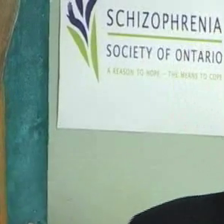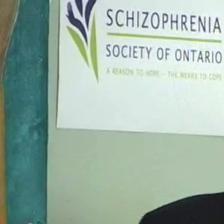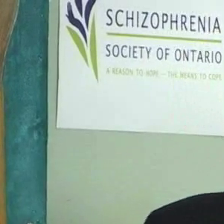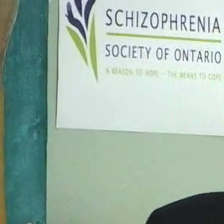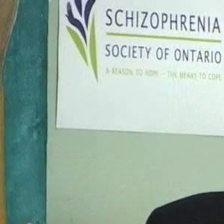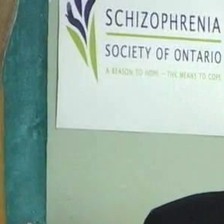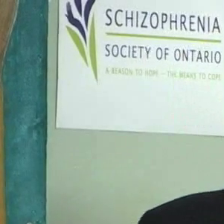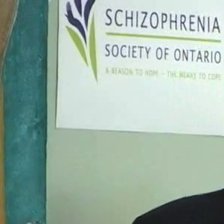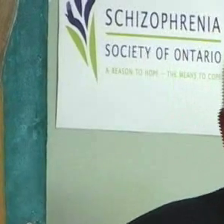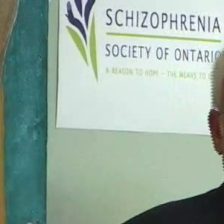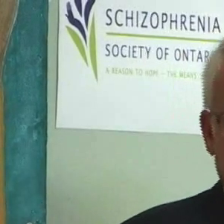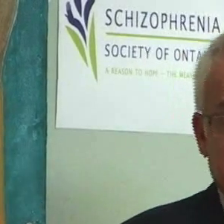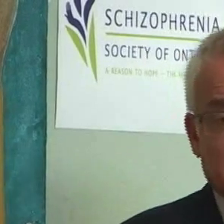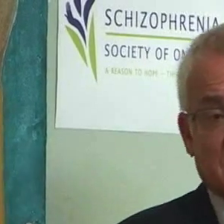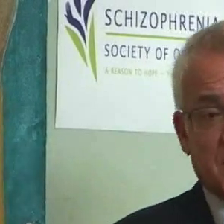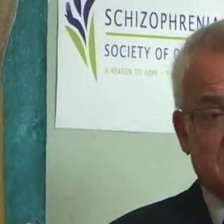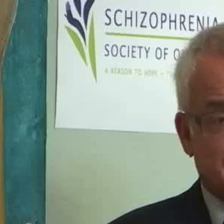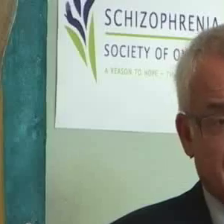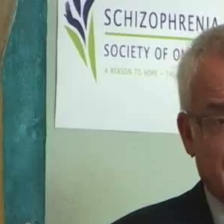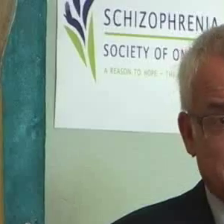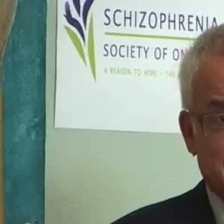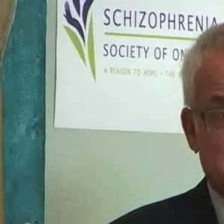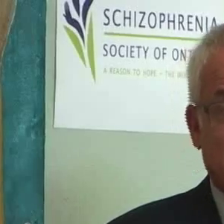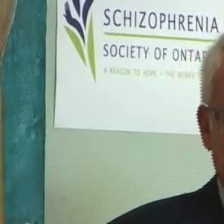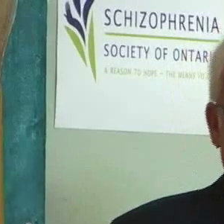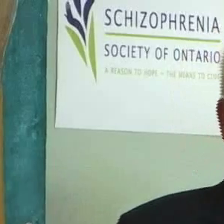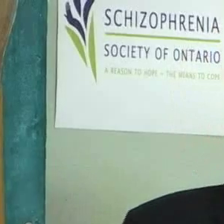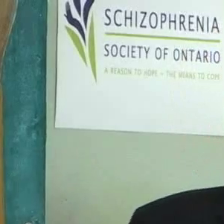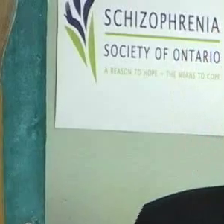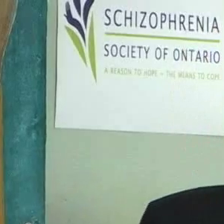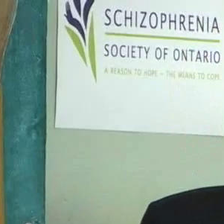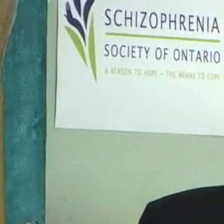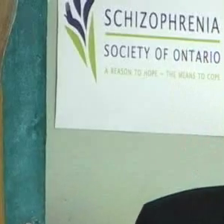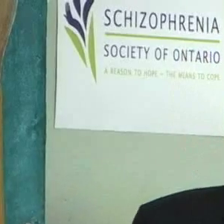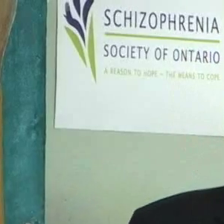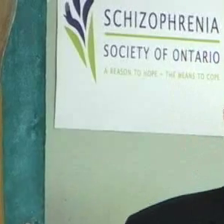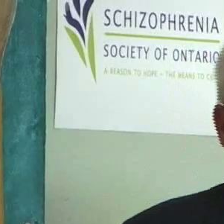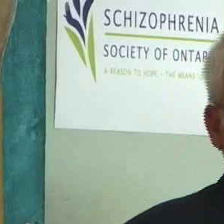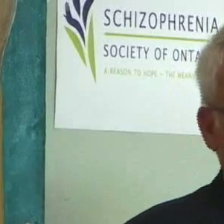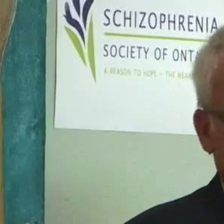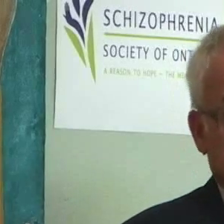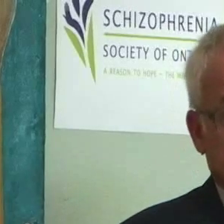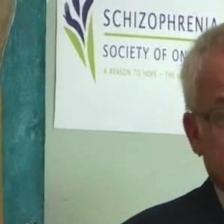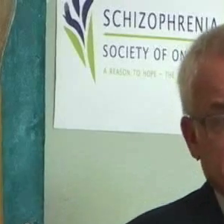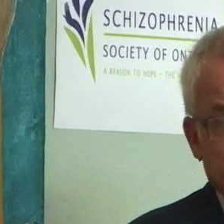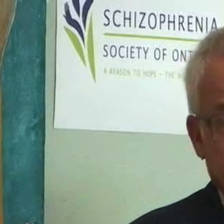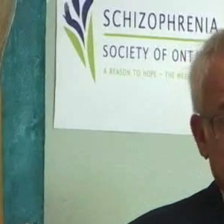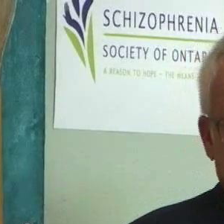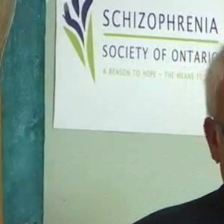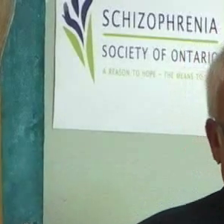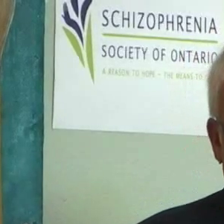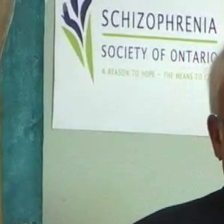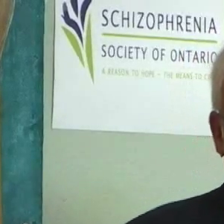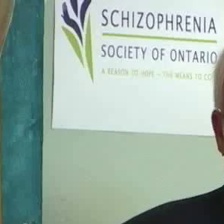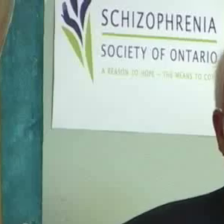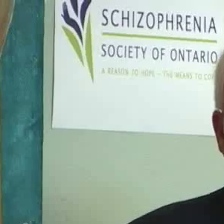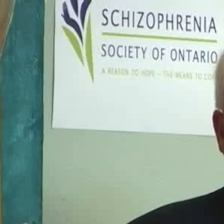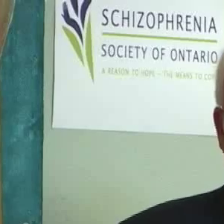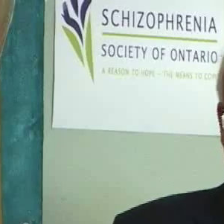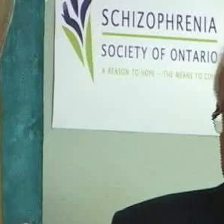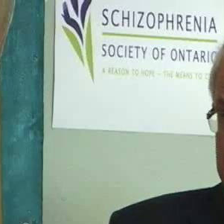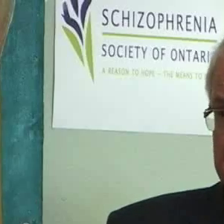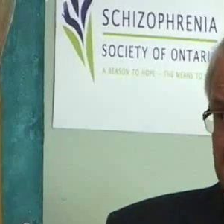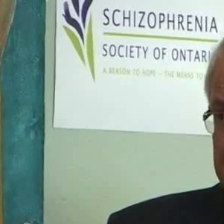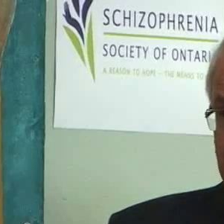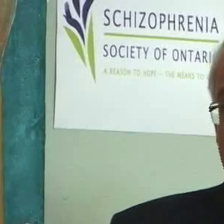to do it. If on the other hand it's an accommodation fund, which doesn't cost them anything, then I think they'll be able to access. So I want to establish